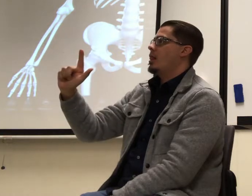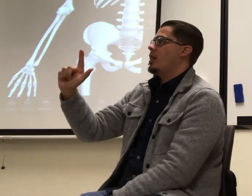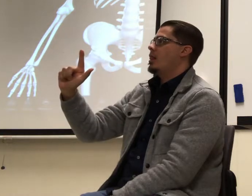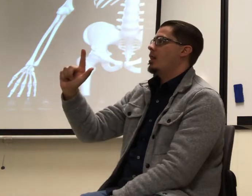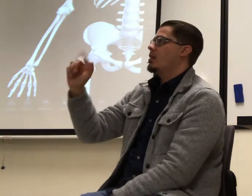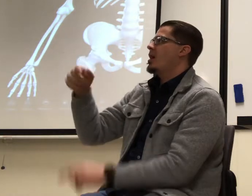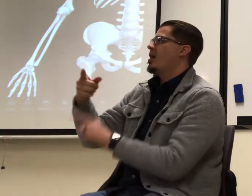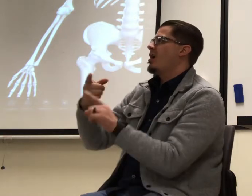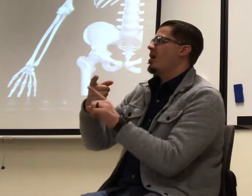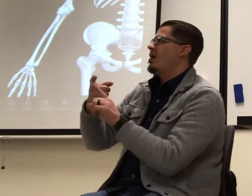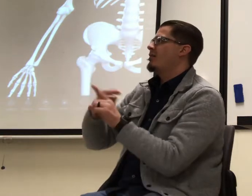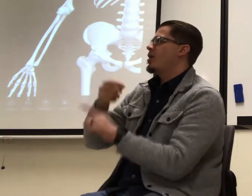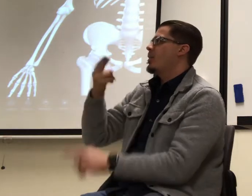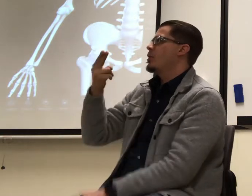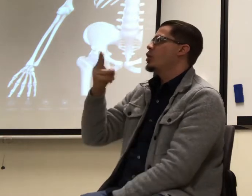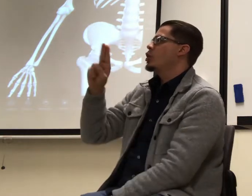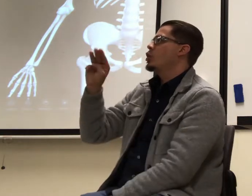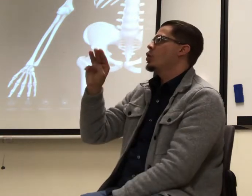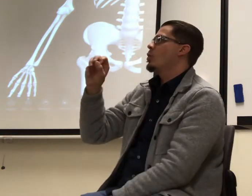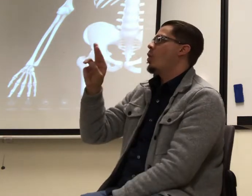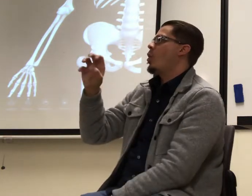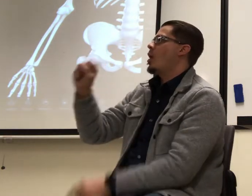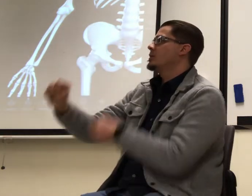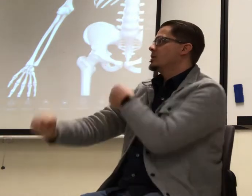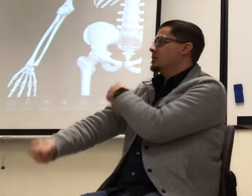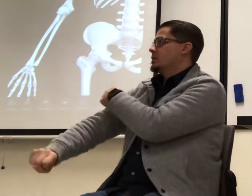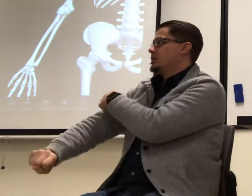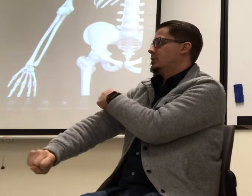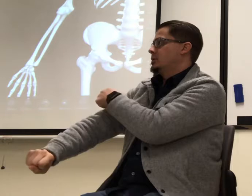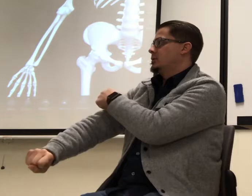that's of the humerus, and goes to